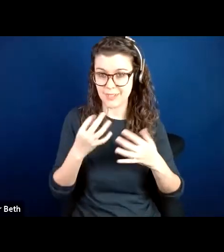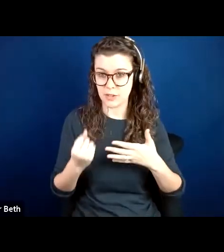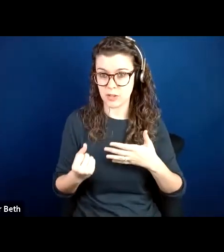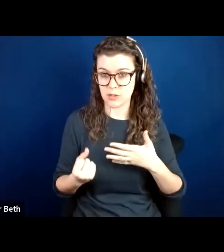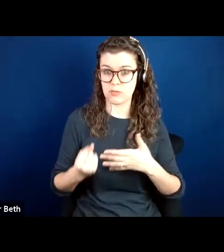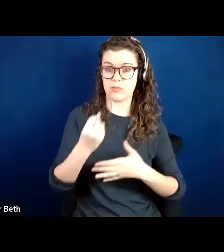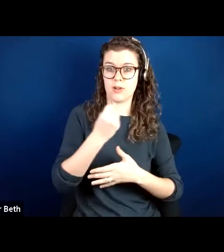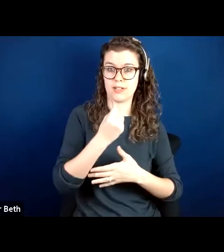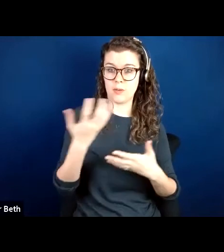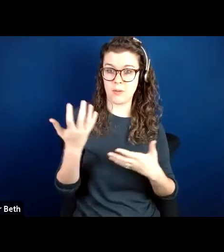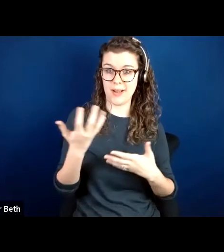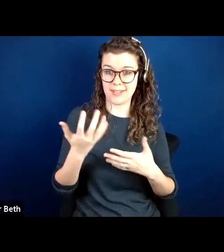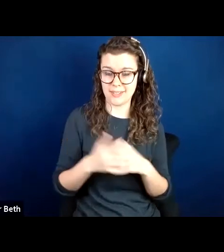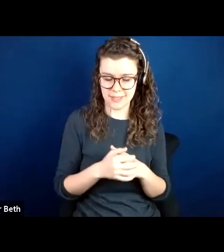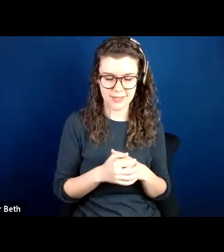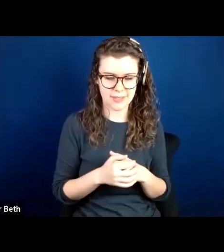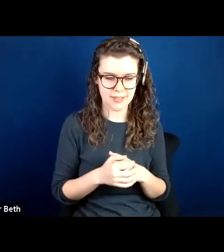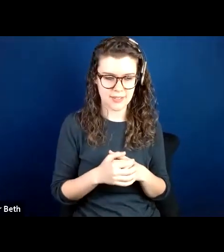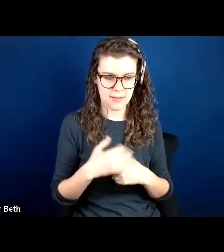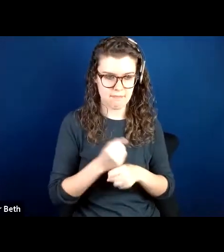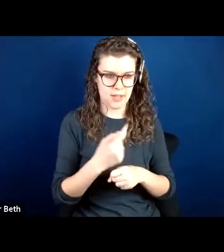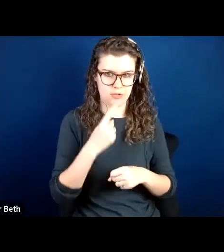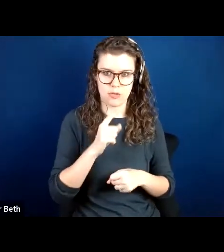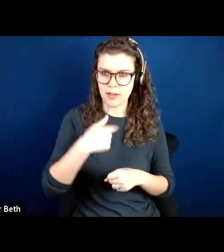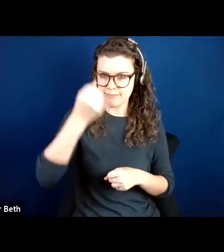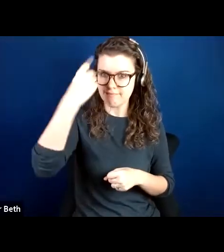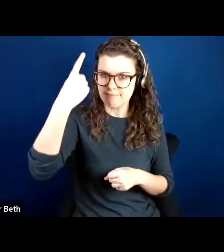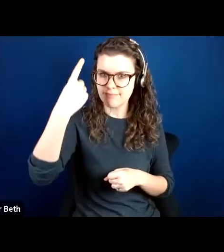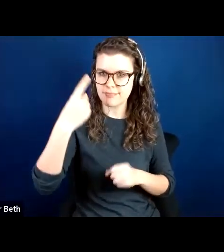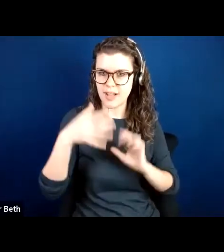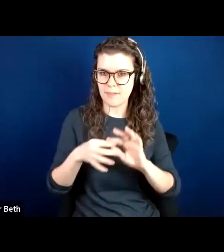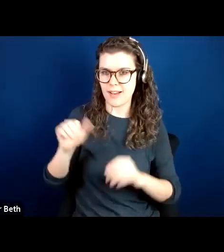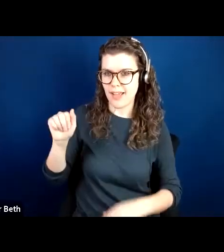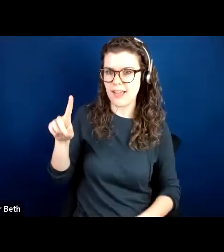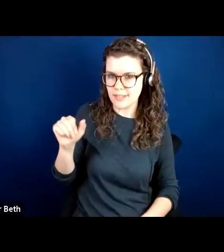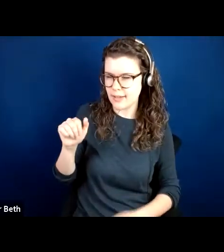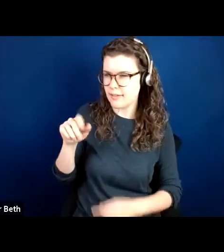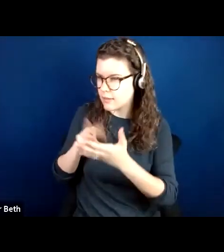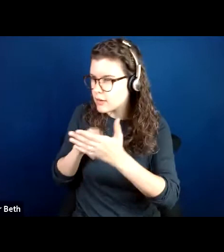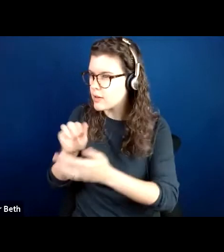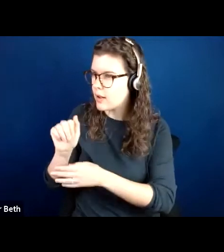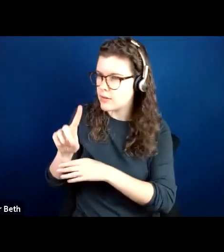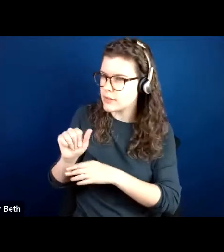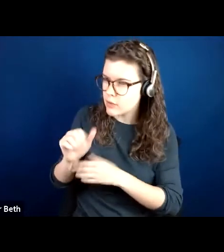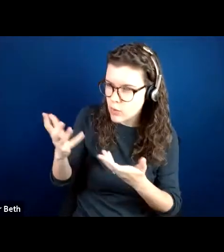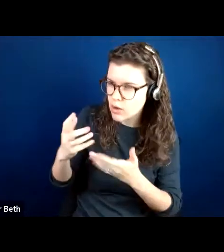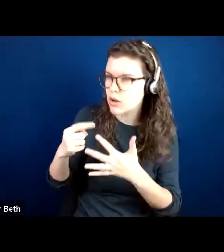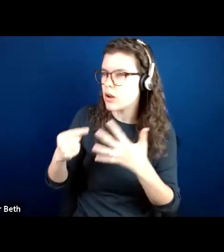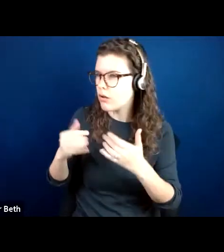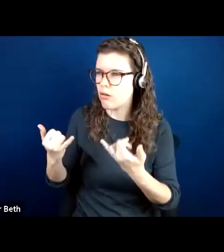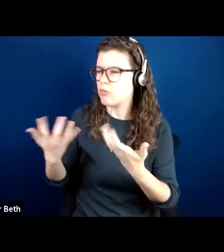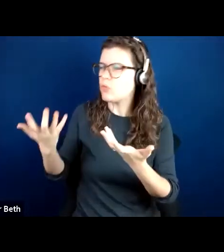getting into my role was to make sure that I was knowledgeable about the Americans with Disabilities Act and about accessibility in